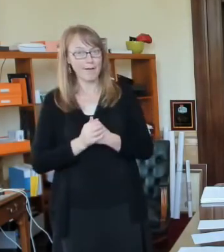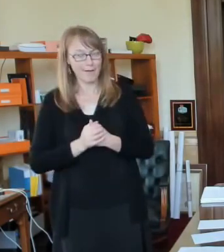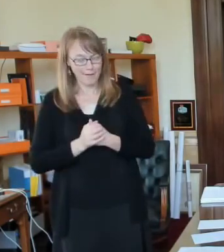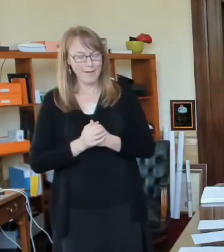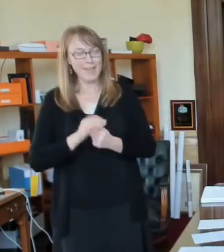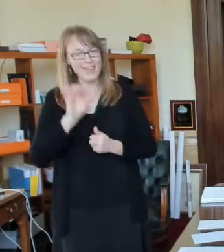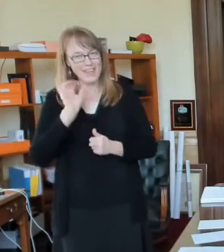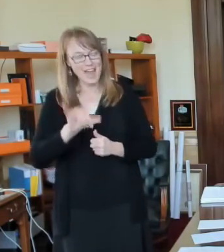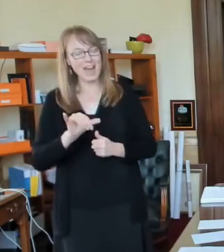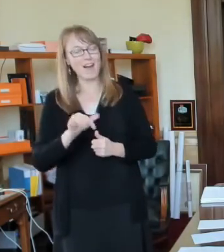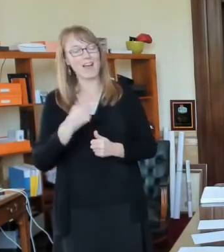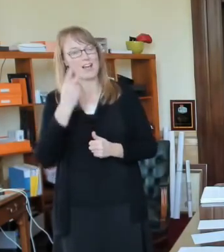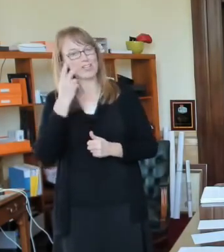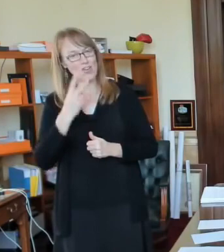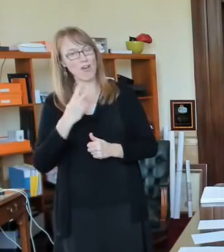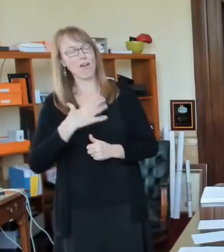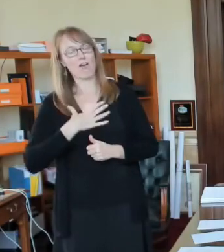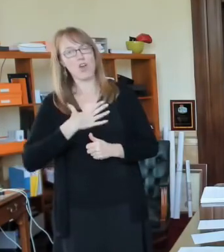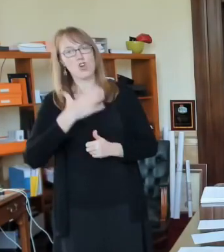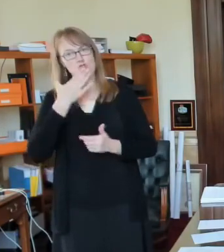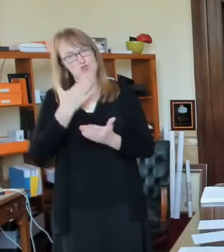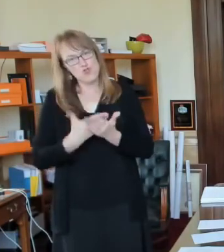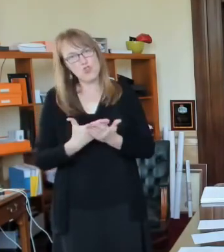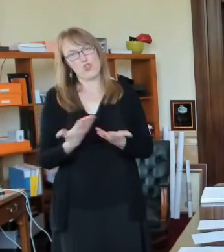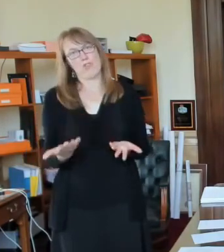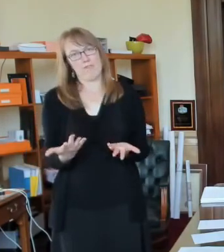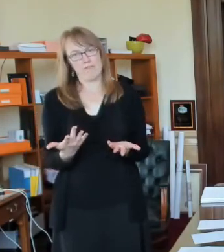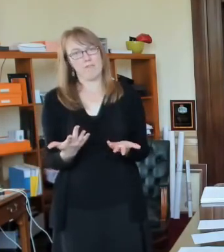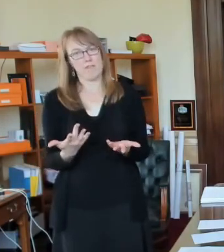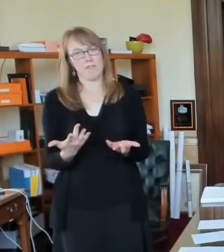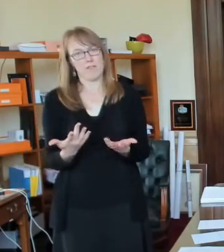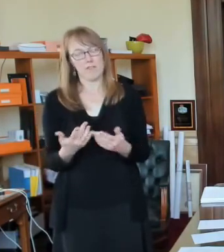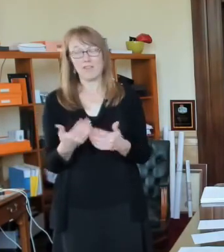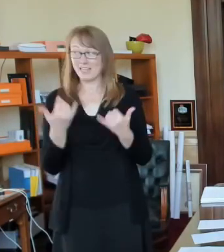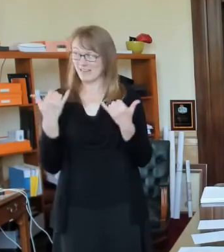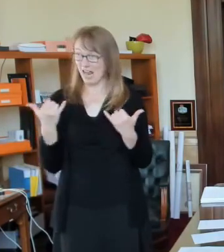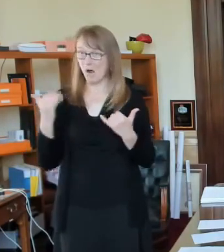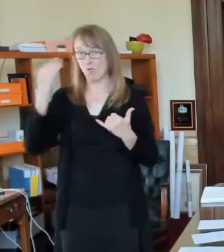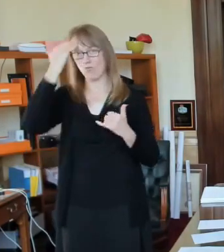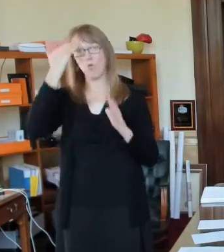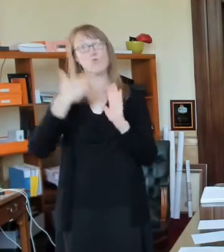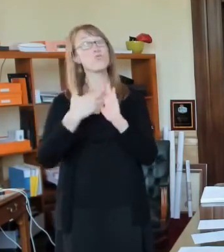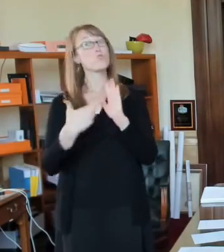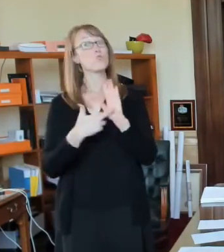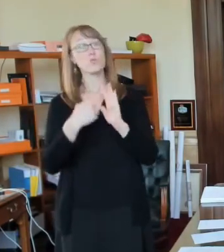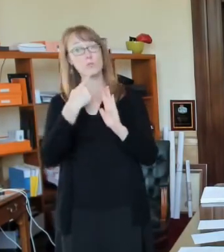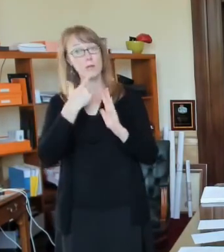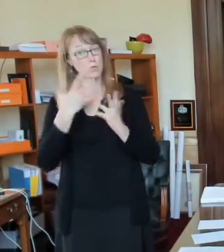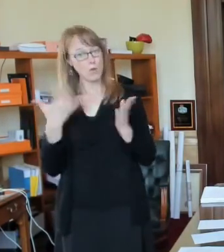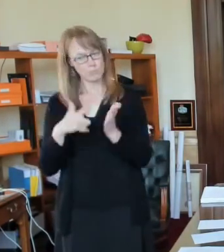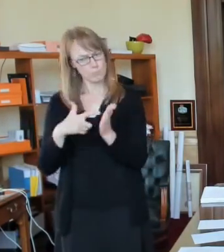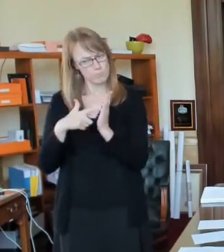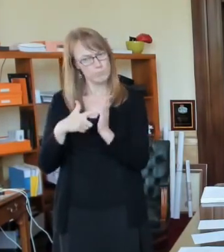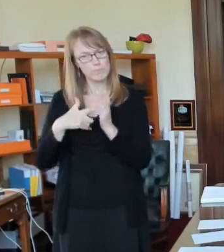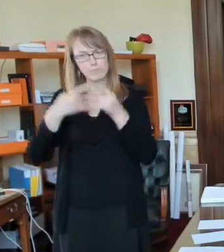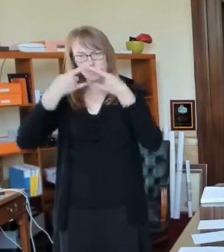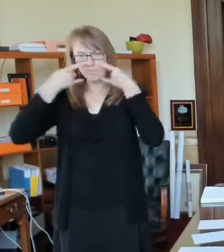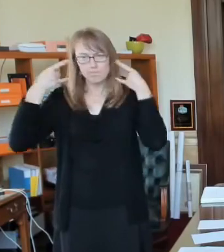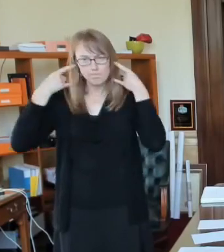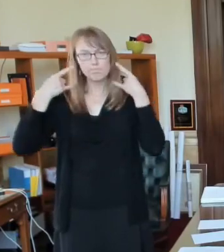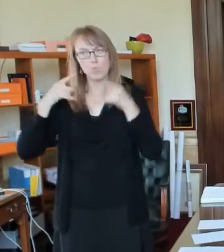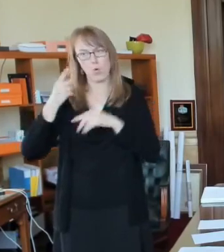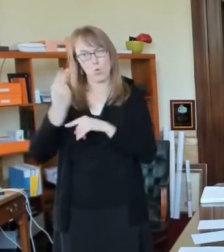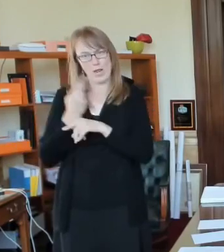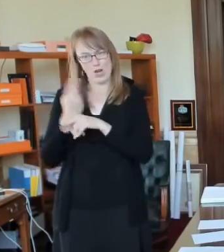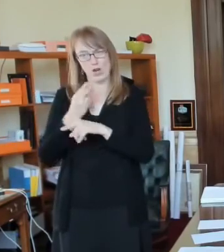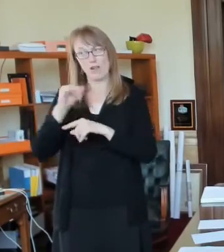that masks are now mandatory when you go out in public and you're inside. Now, these people were all in line and they